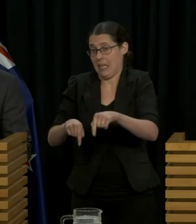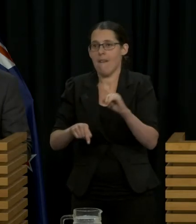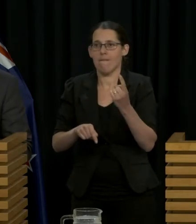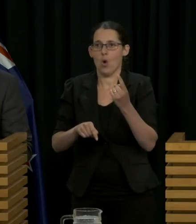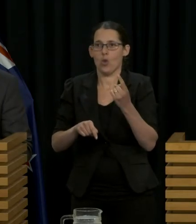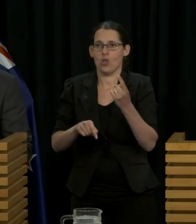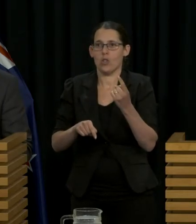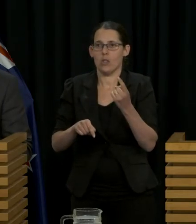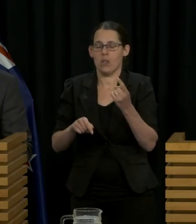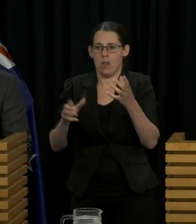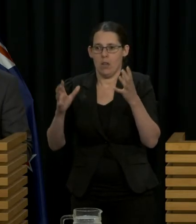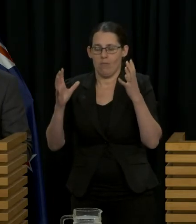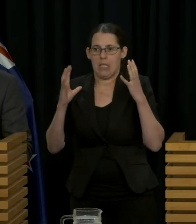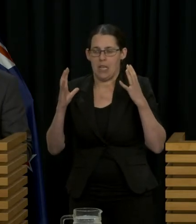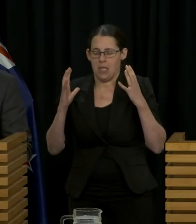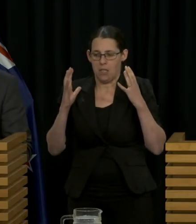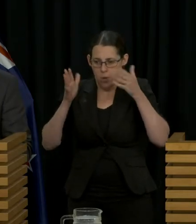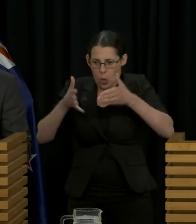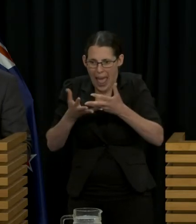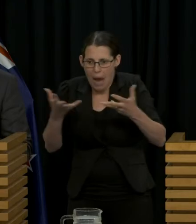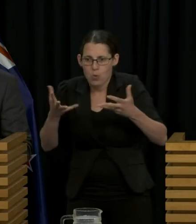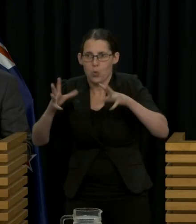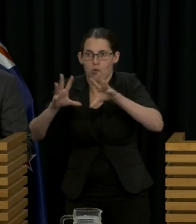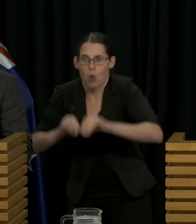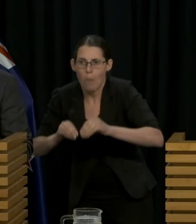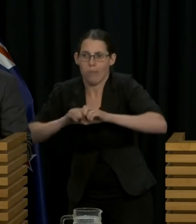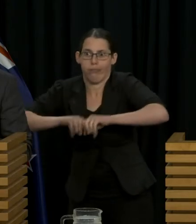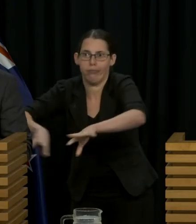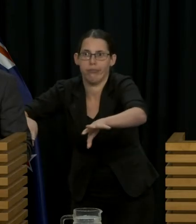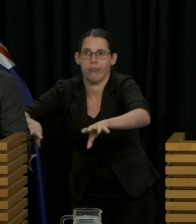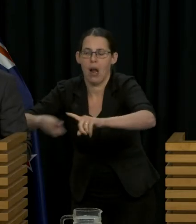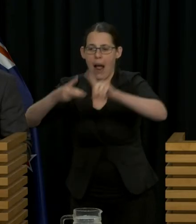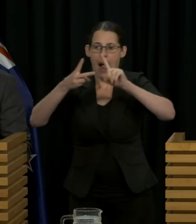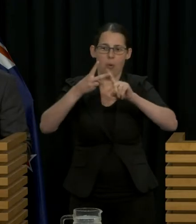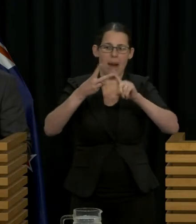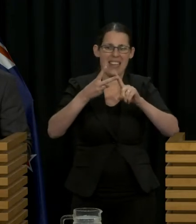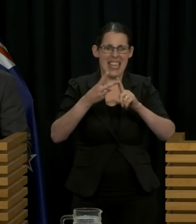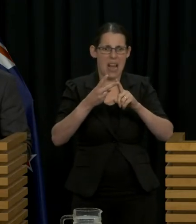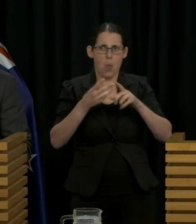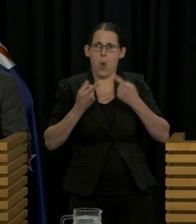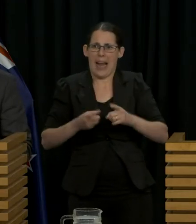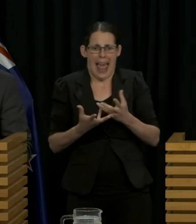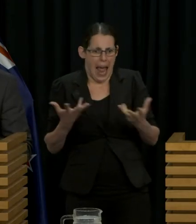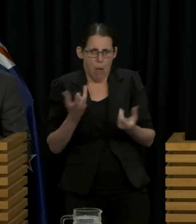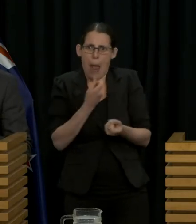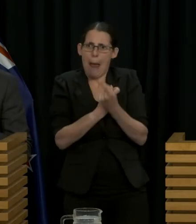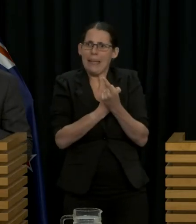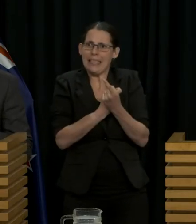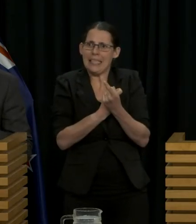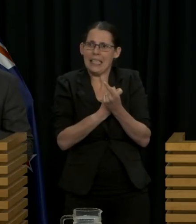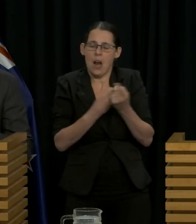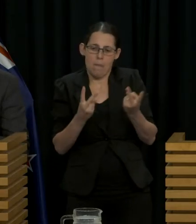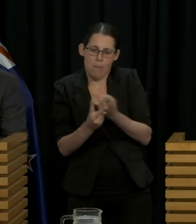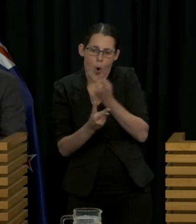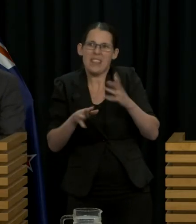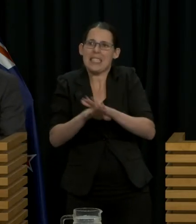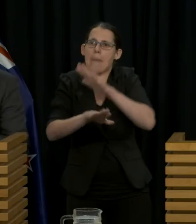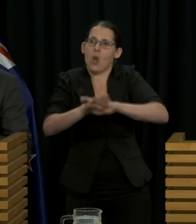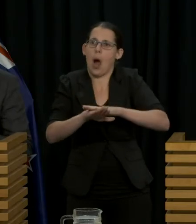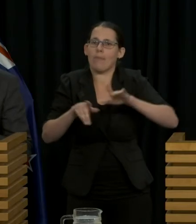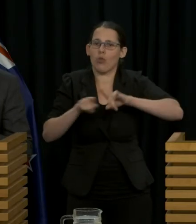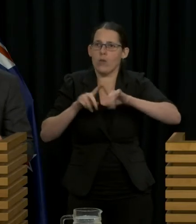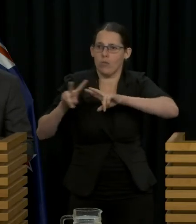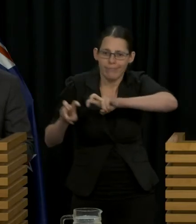spread? And then the second is to say, how did it happen? And we're trying to do both of those things at the same time. And so you're trying to get different bits of